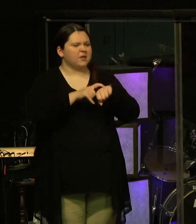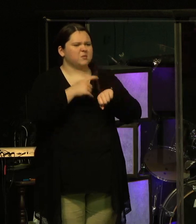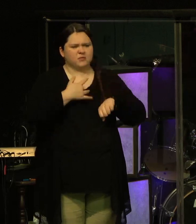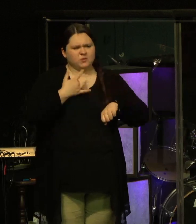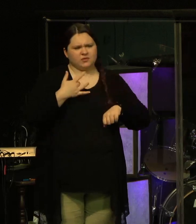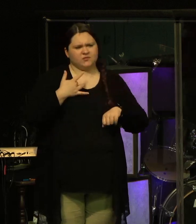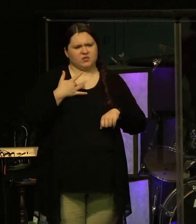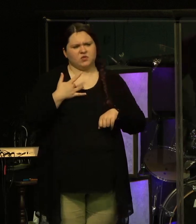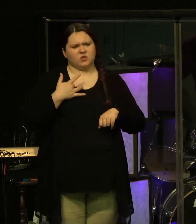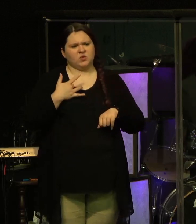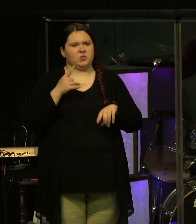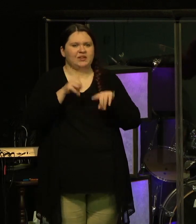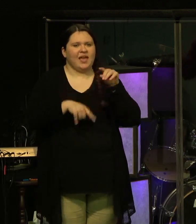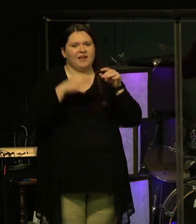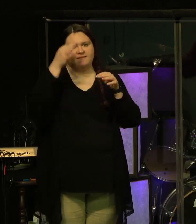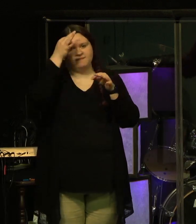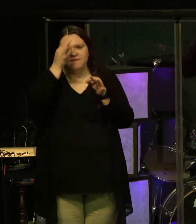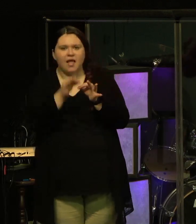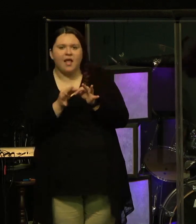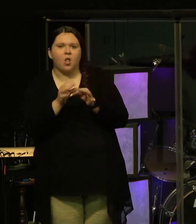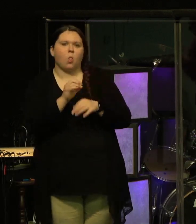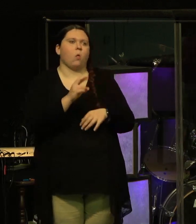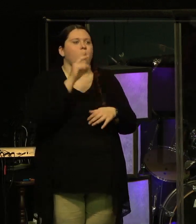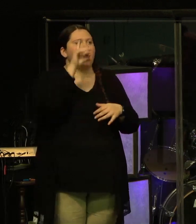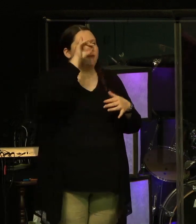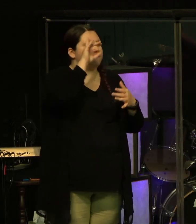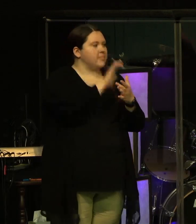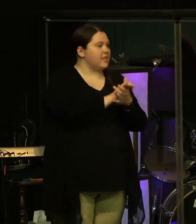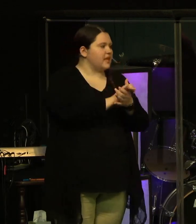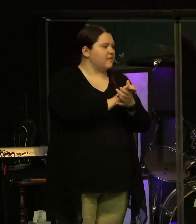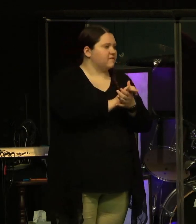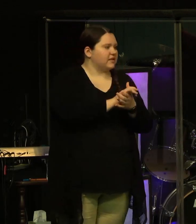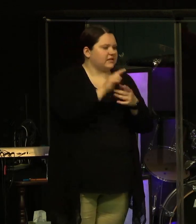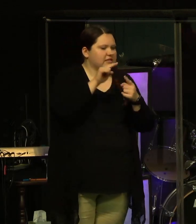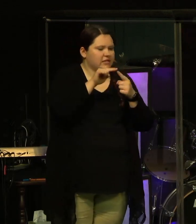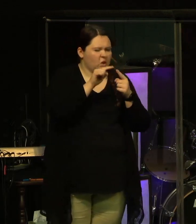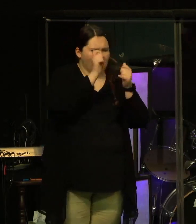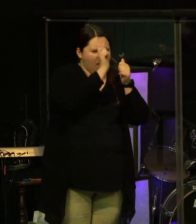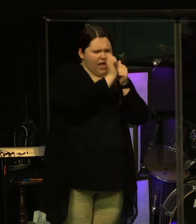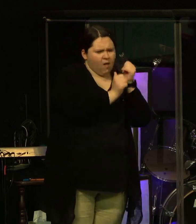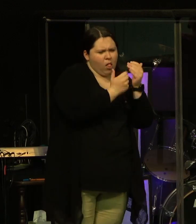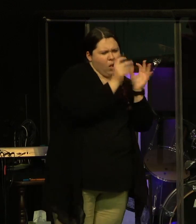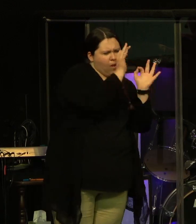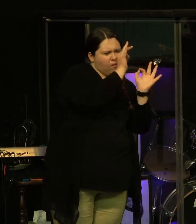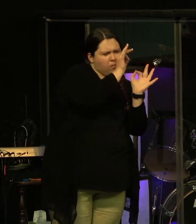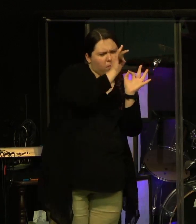really have faith or believe until everything lines up just right.